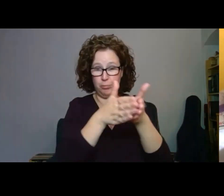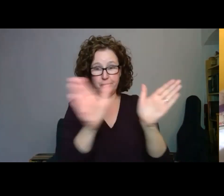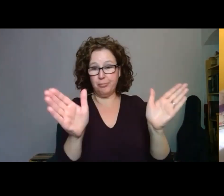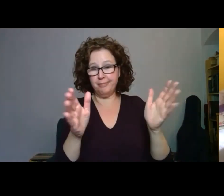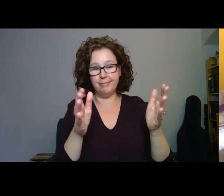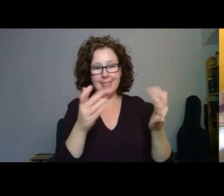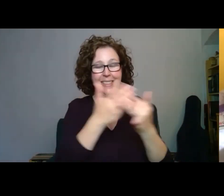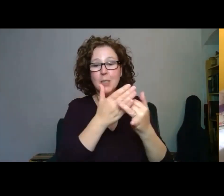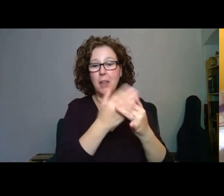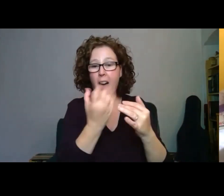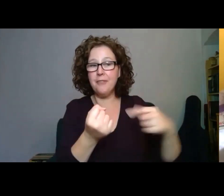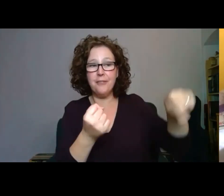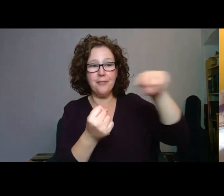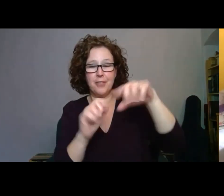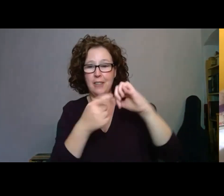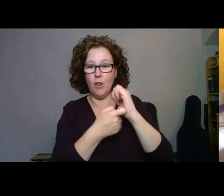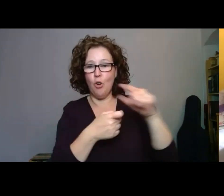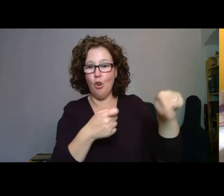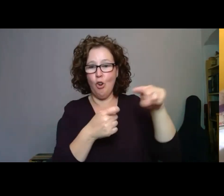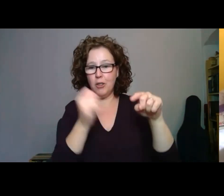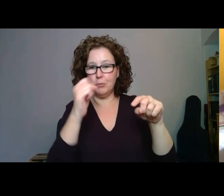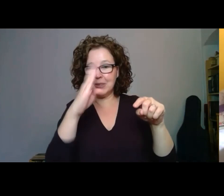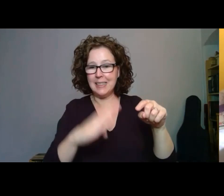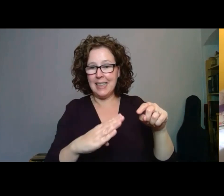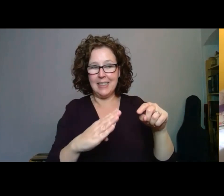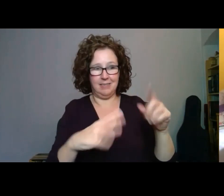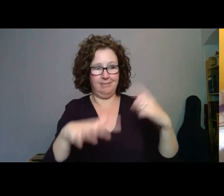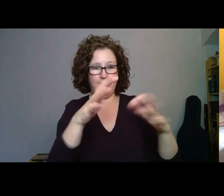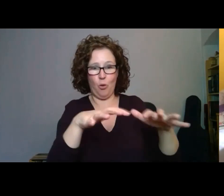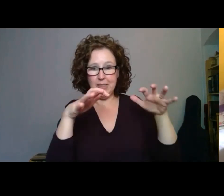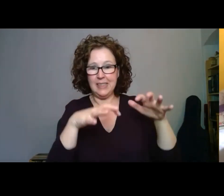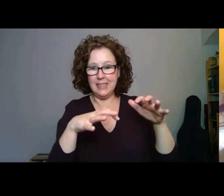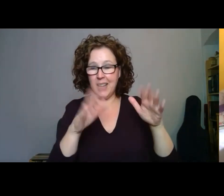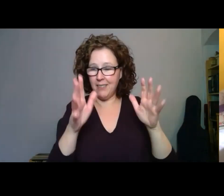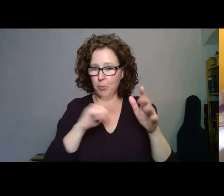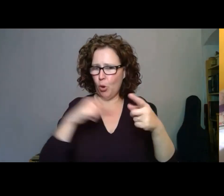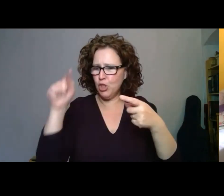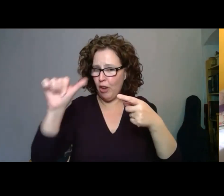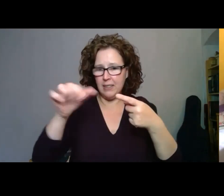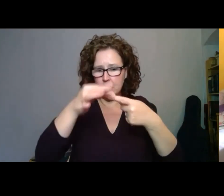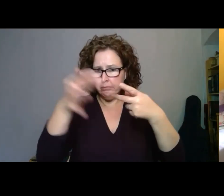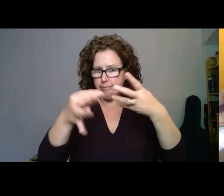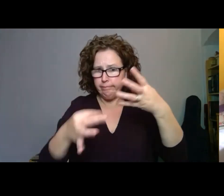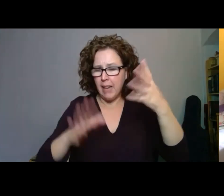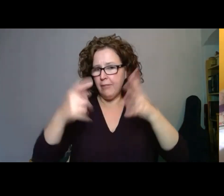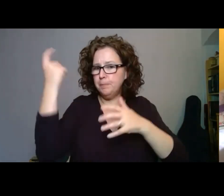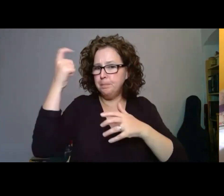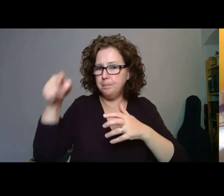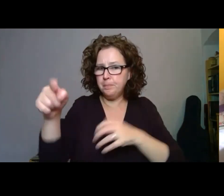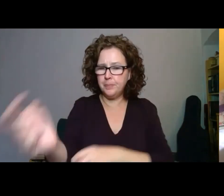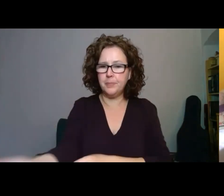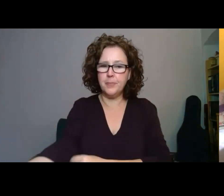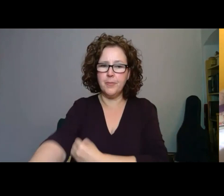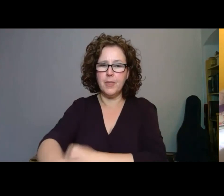the Brazilian audience, taking into account all the aspects she covered. So this is something for us